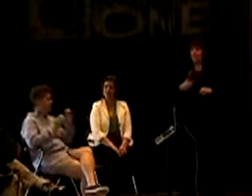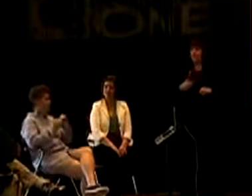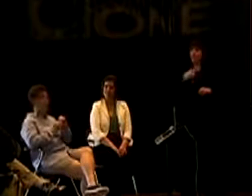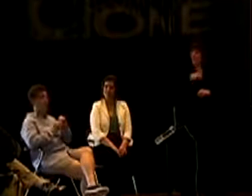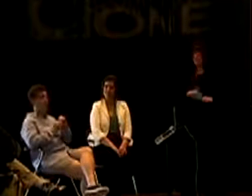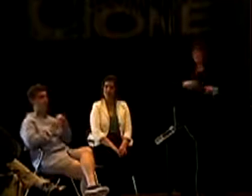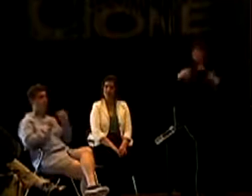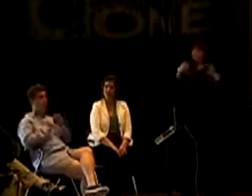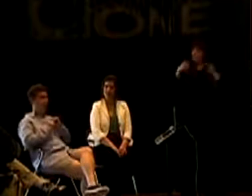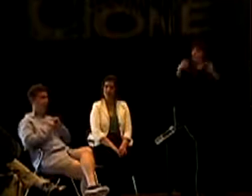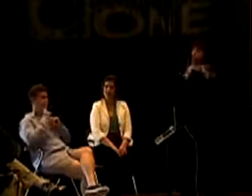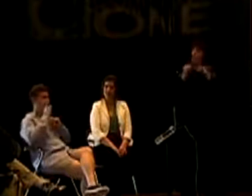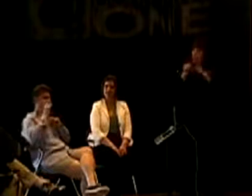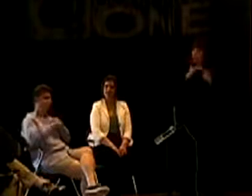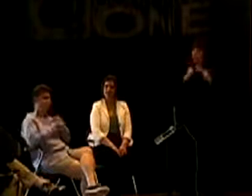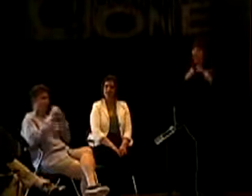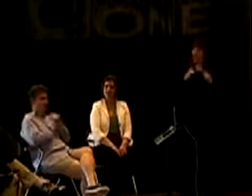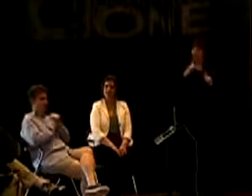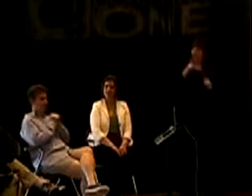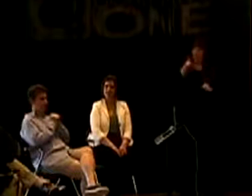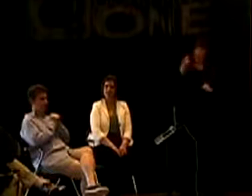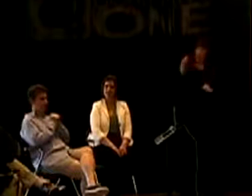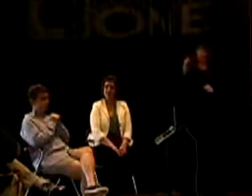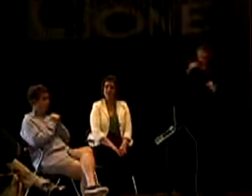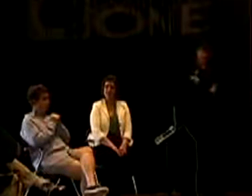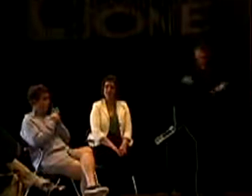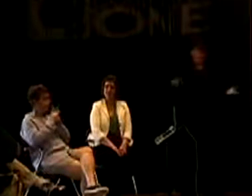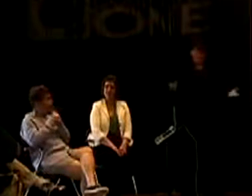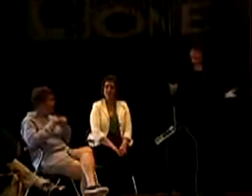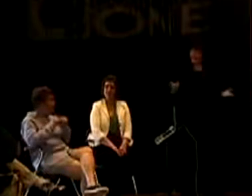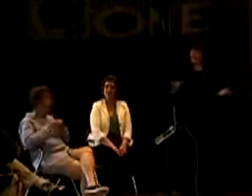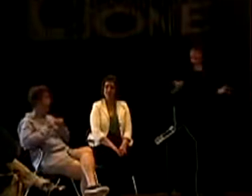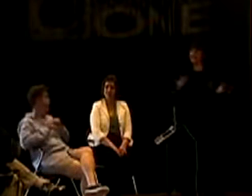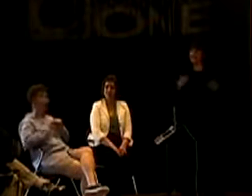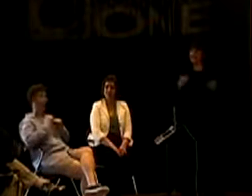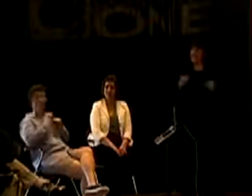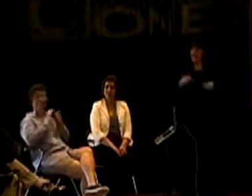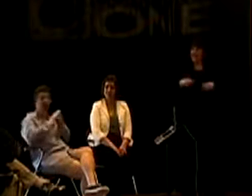What was I saying to myself? I wish that more theater was like this.